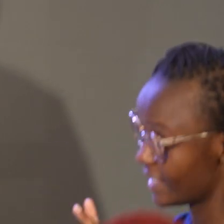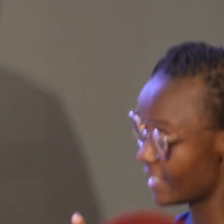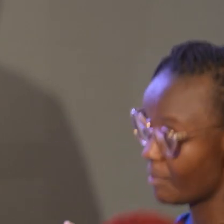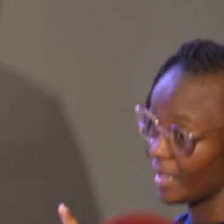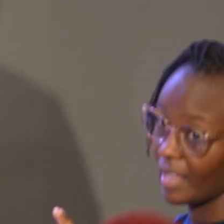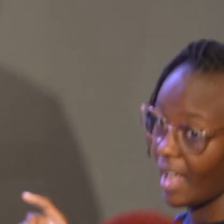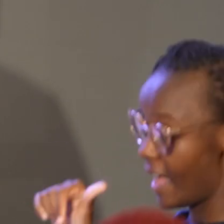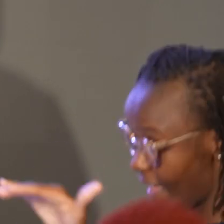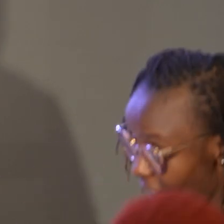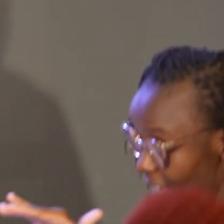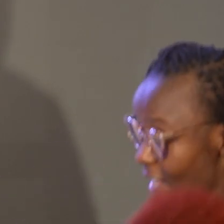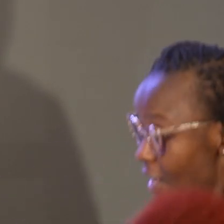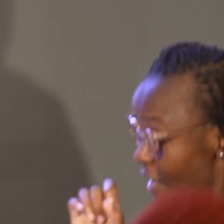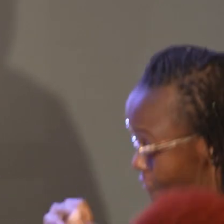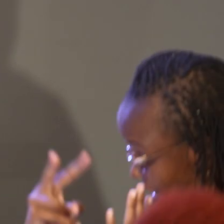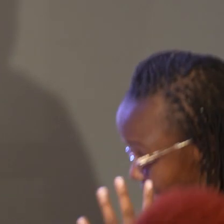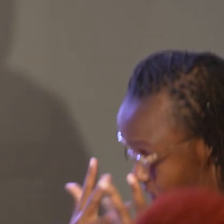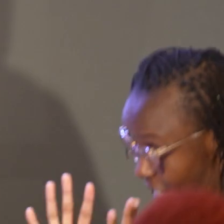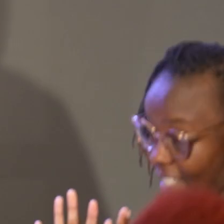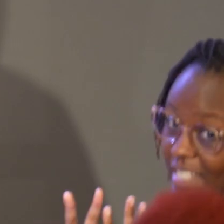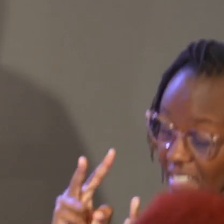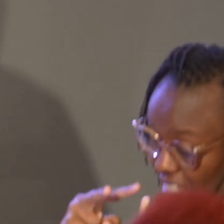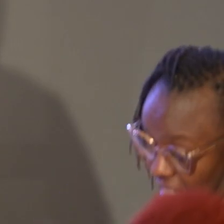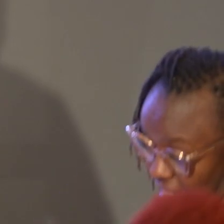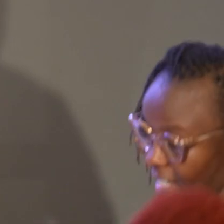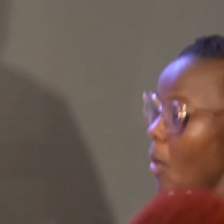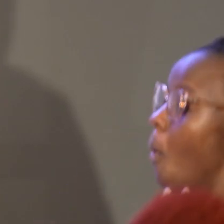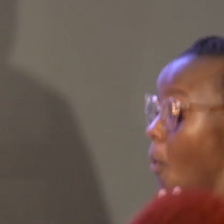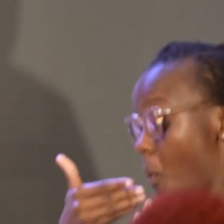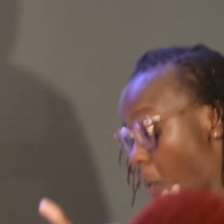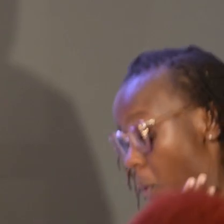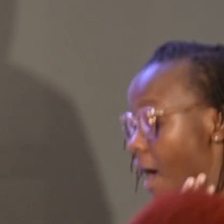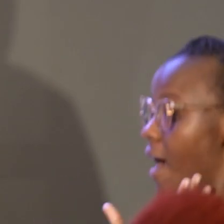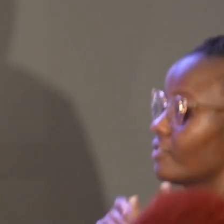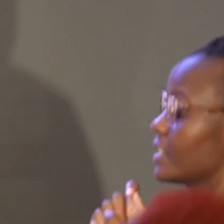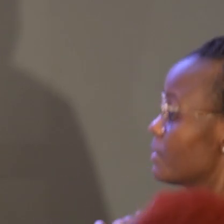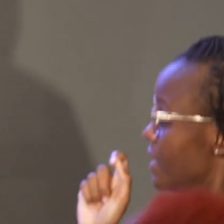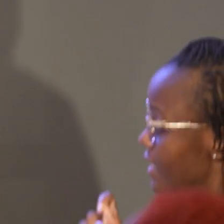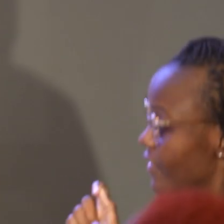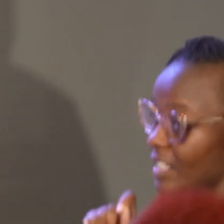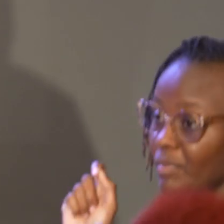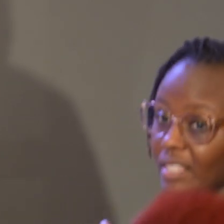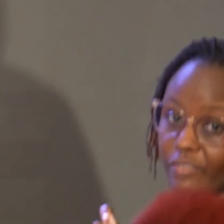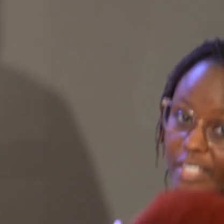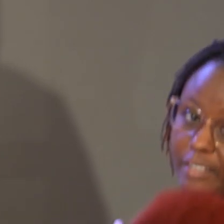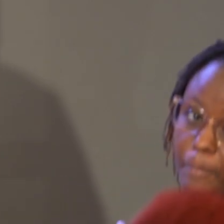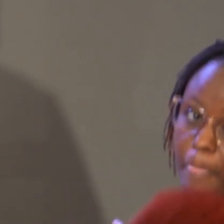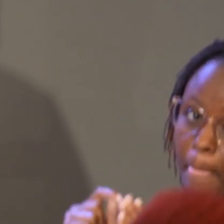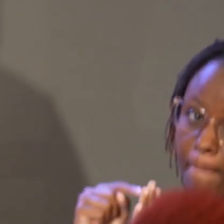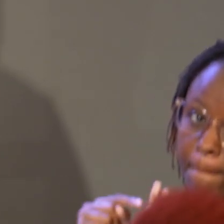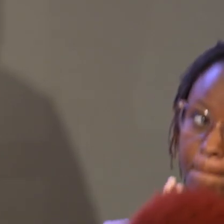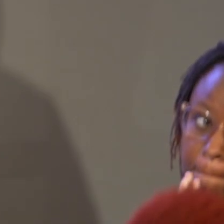elsewhere, we could get a chance to have a look at it. It has some specific provisions which are